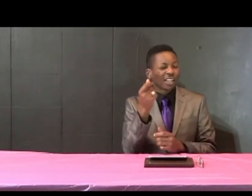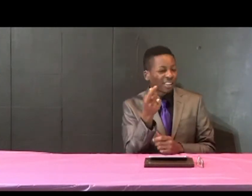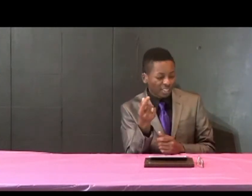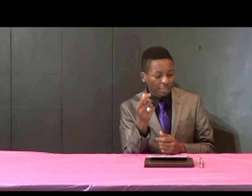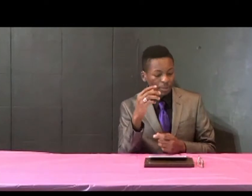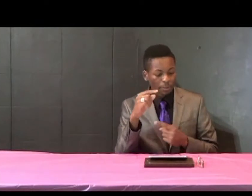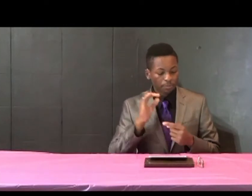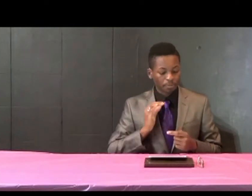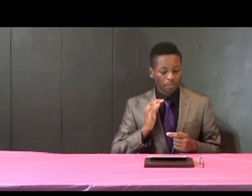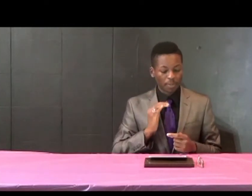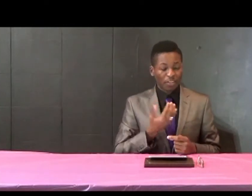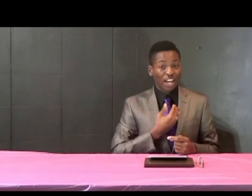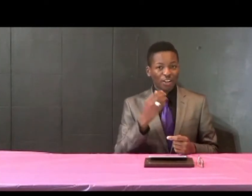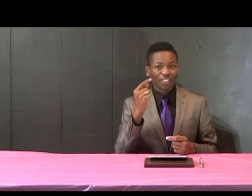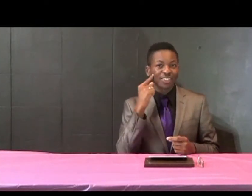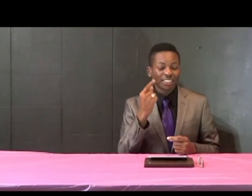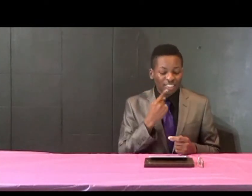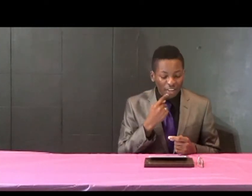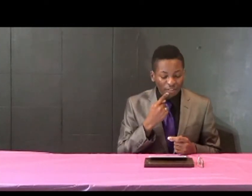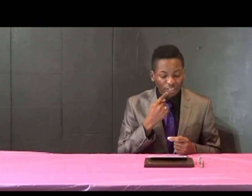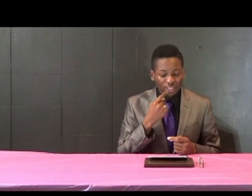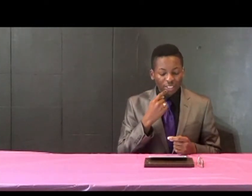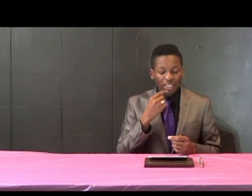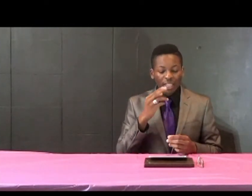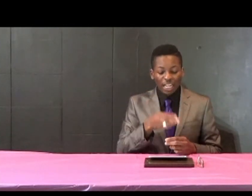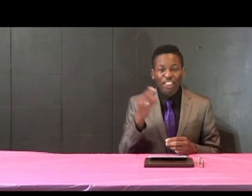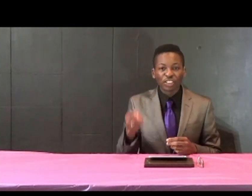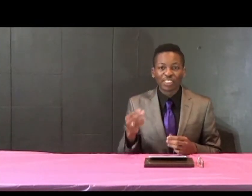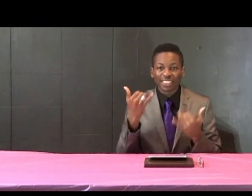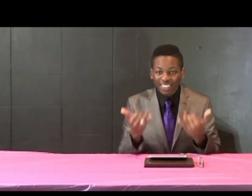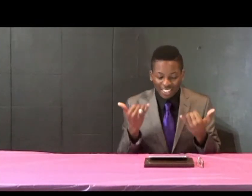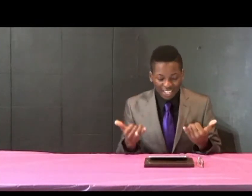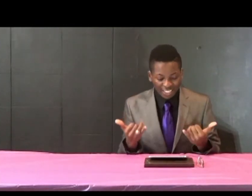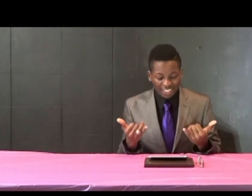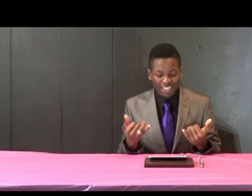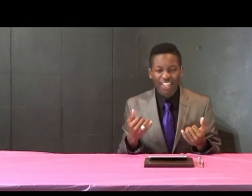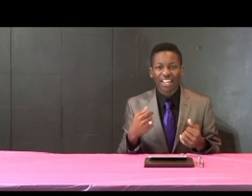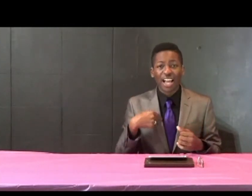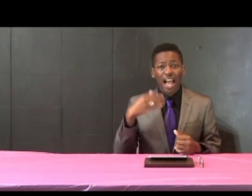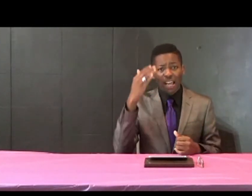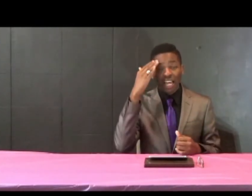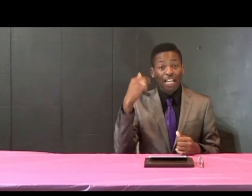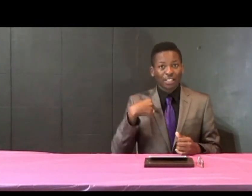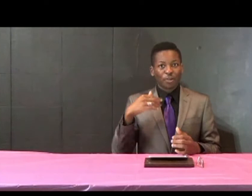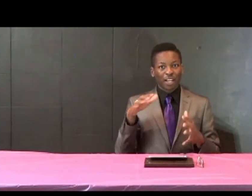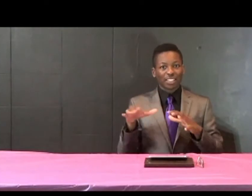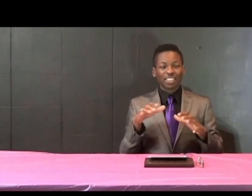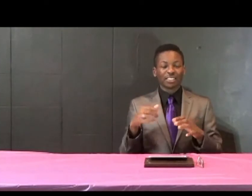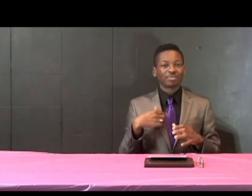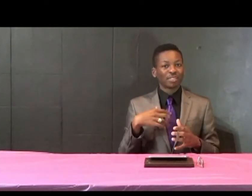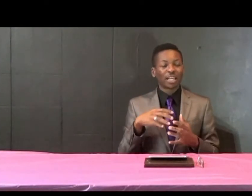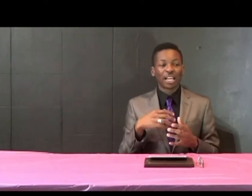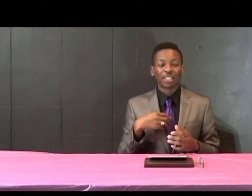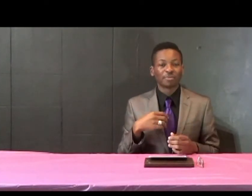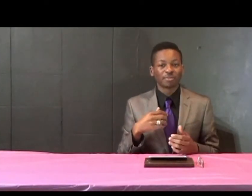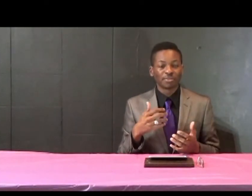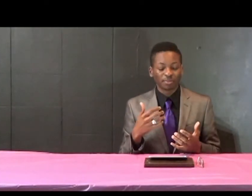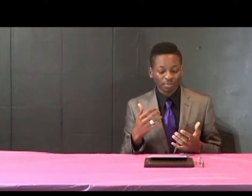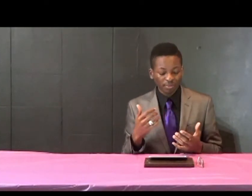And I hope you've all learned just a little bit about the deaf history today. I know I did.